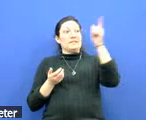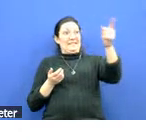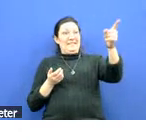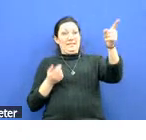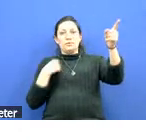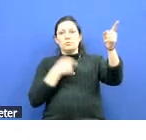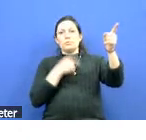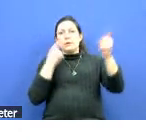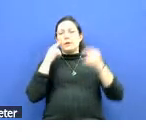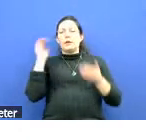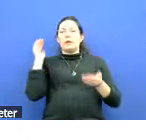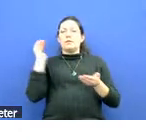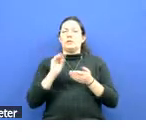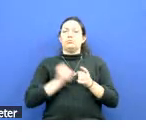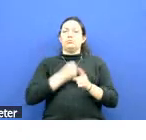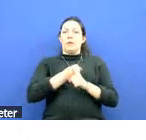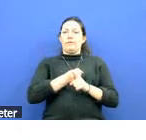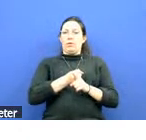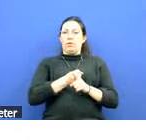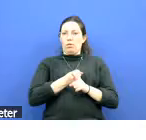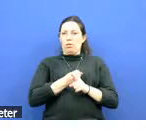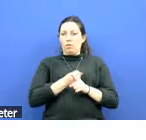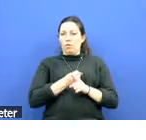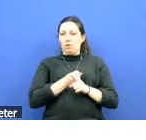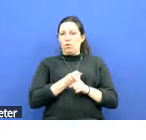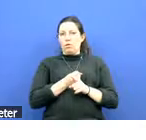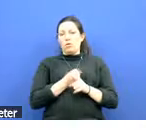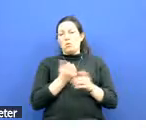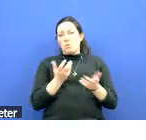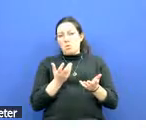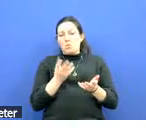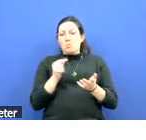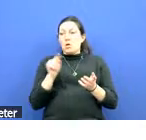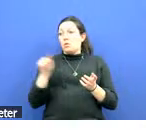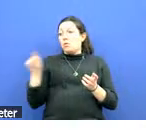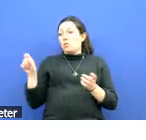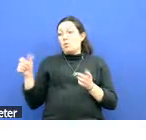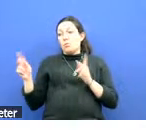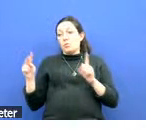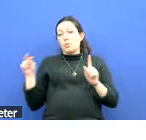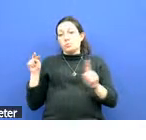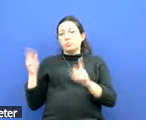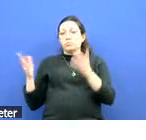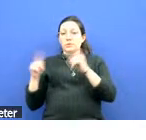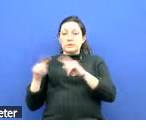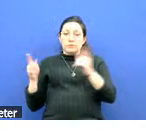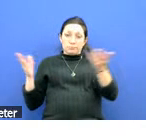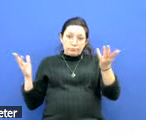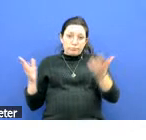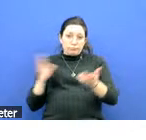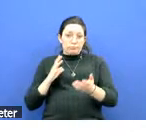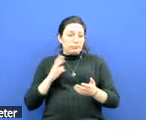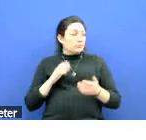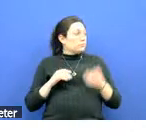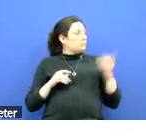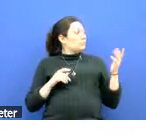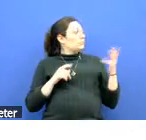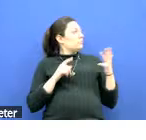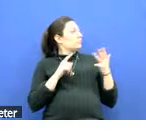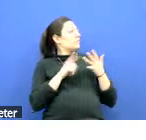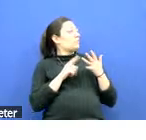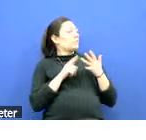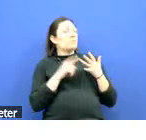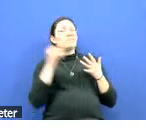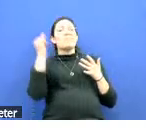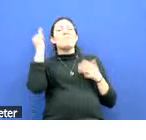in any given individual circumstance. It could be slightly different there. So Mike, I do have one question on that. Yeah. Let's say you go to move this structure and it's